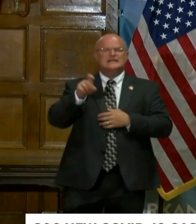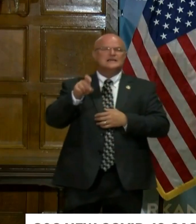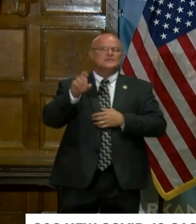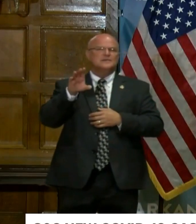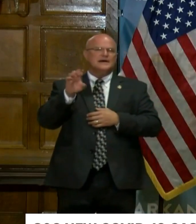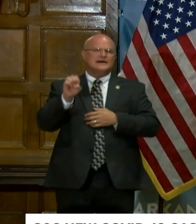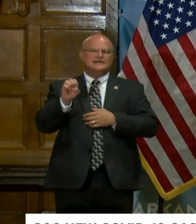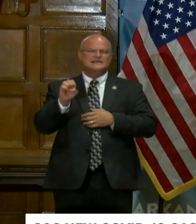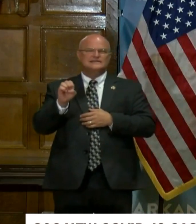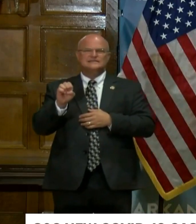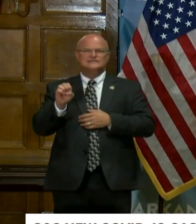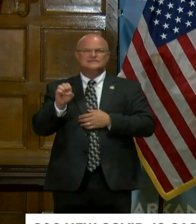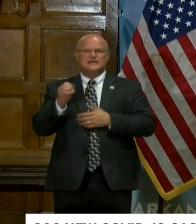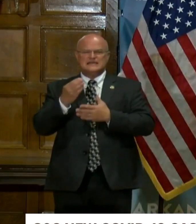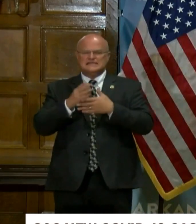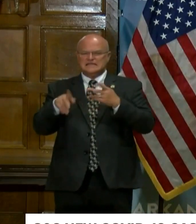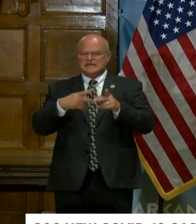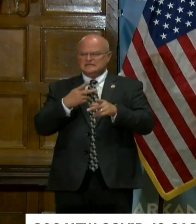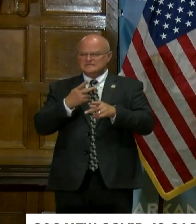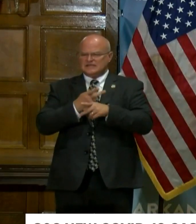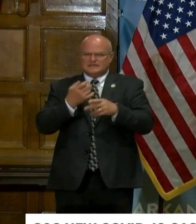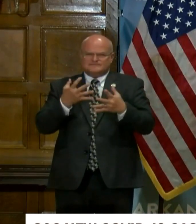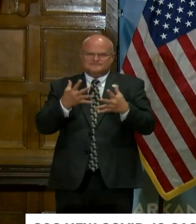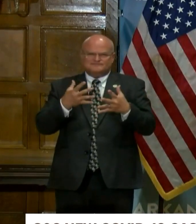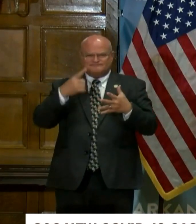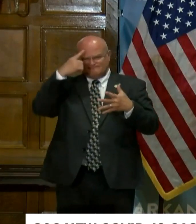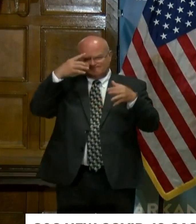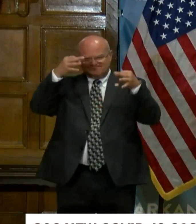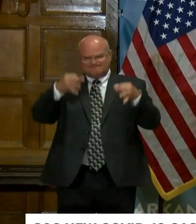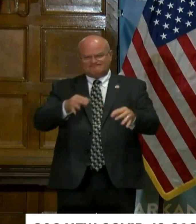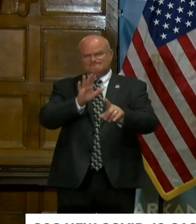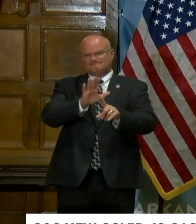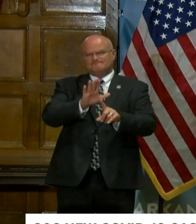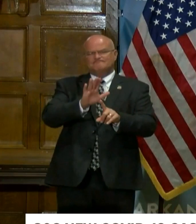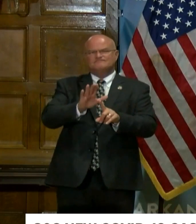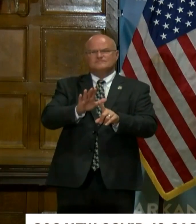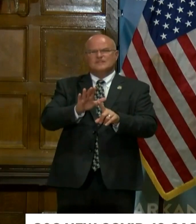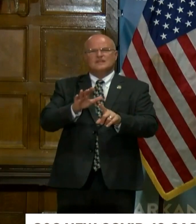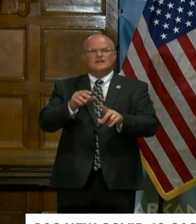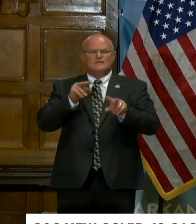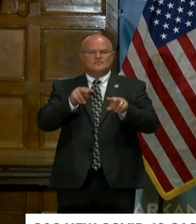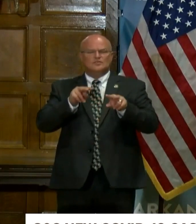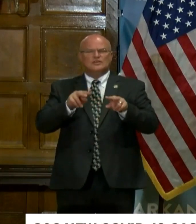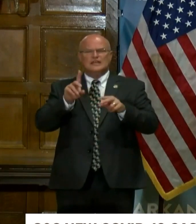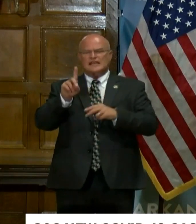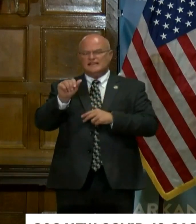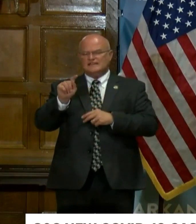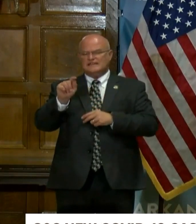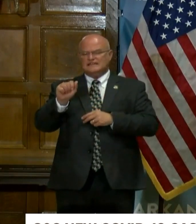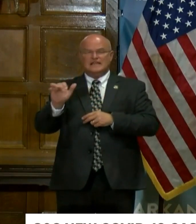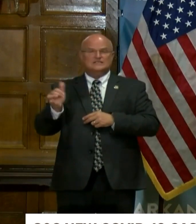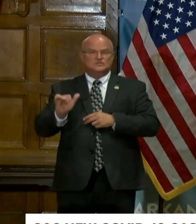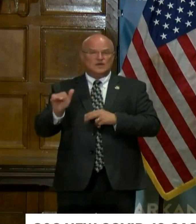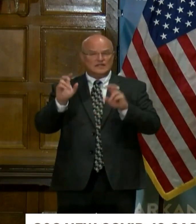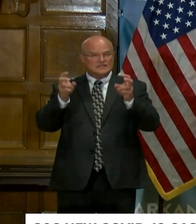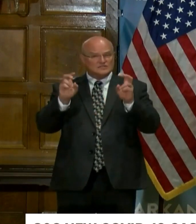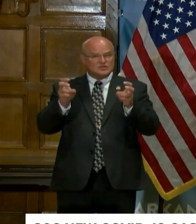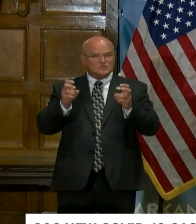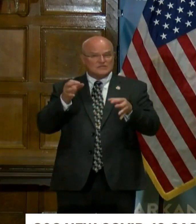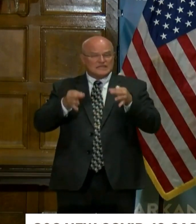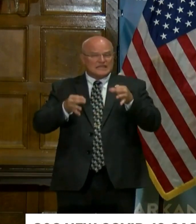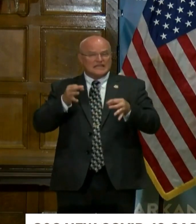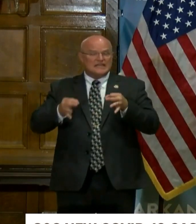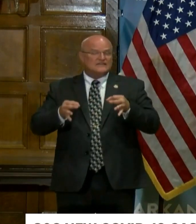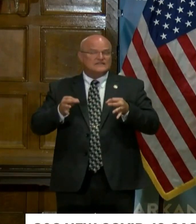be sometimes a matter of judgment, a matter of looking at the data as well in terms of